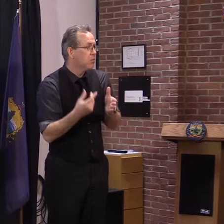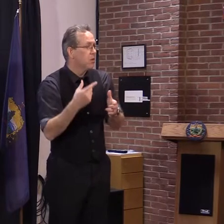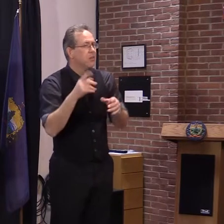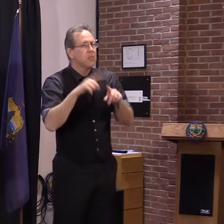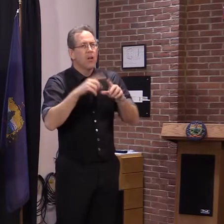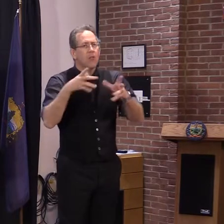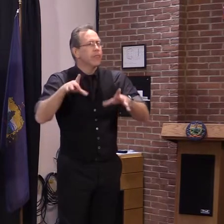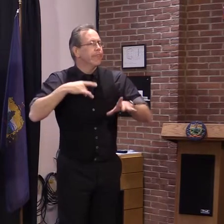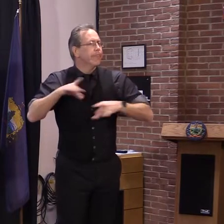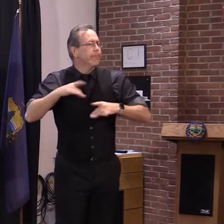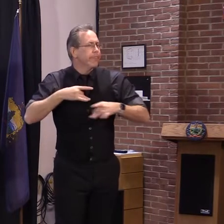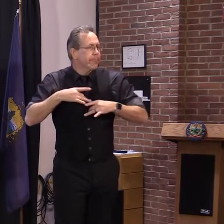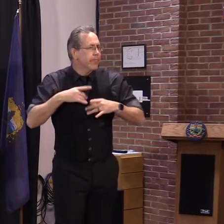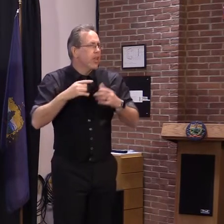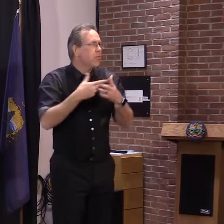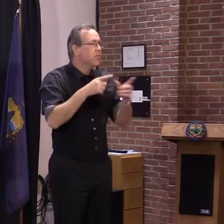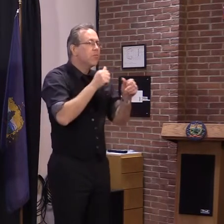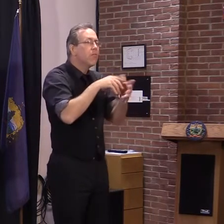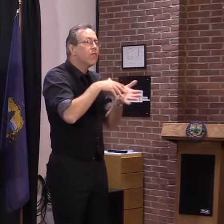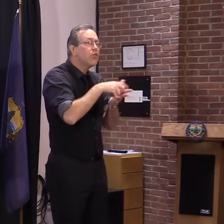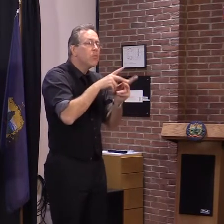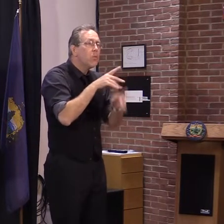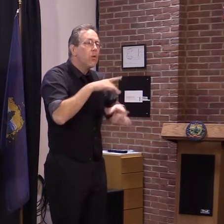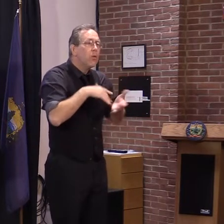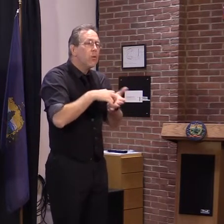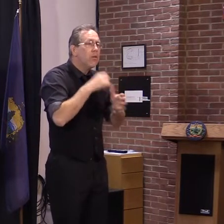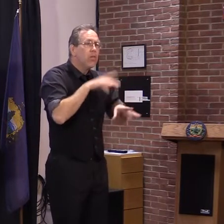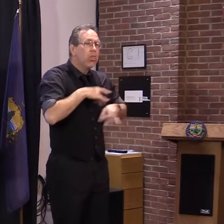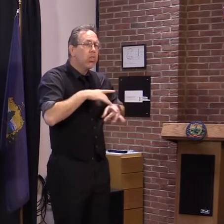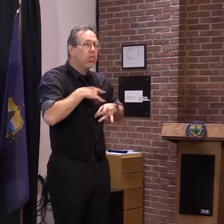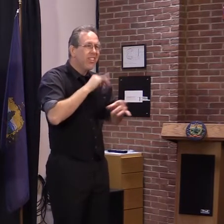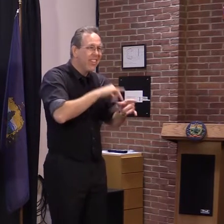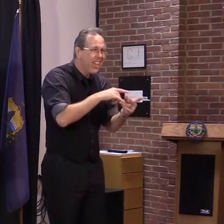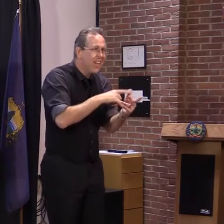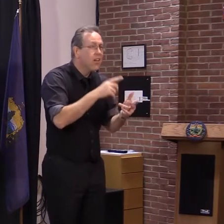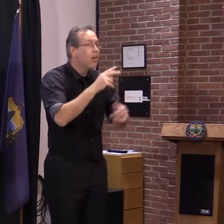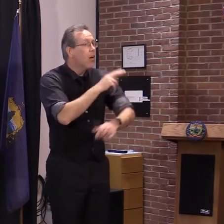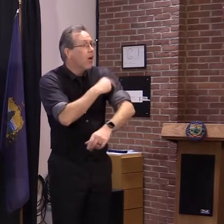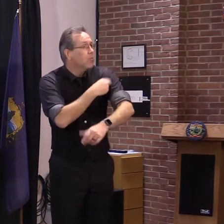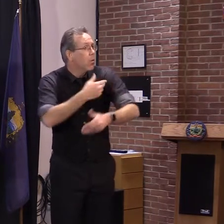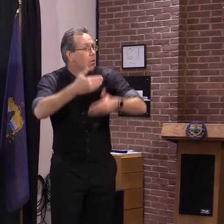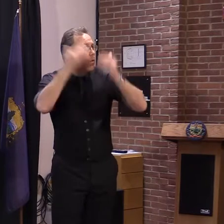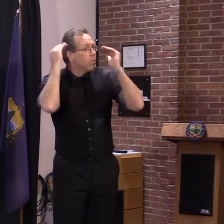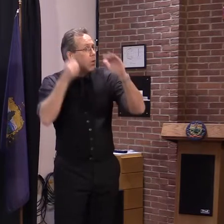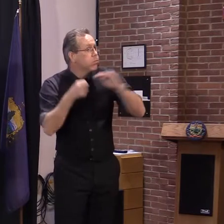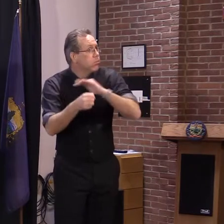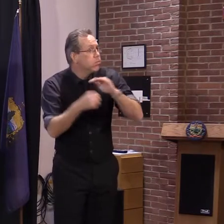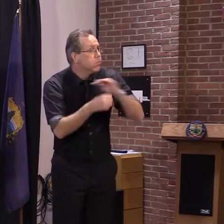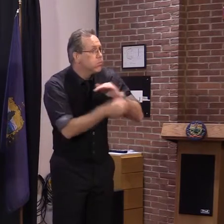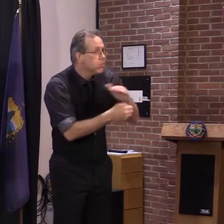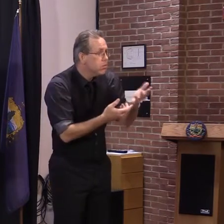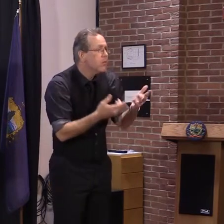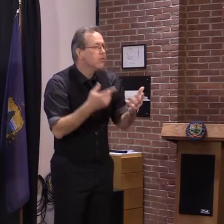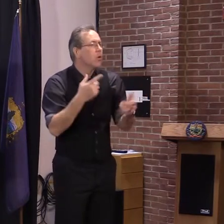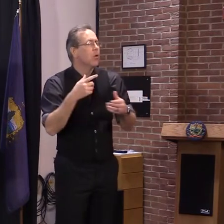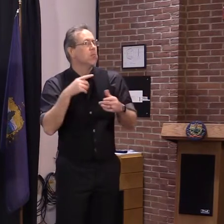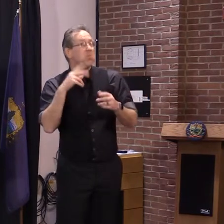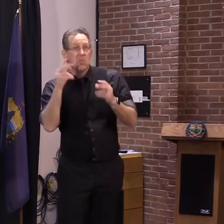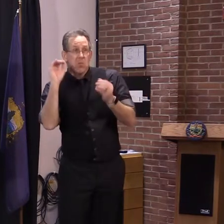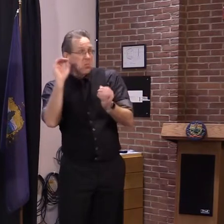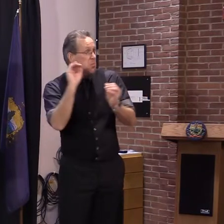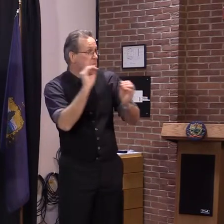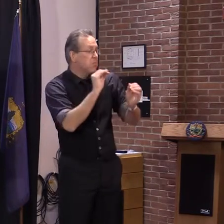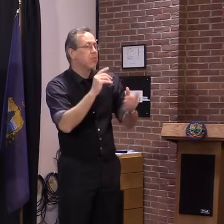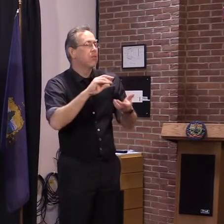vulnerable, and also where hospitalizations and admissions are. So those are all trending in the right direction, and we should see our fatality rate come down here over the